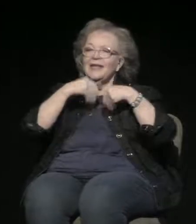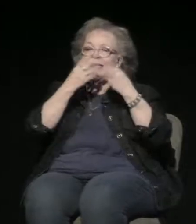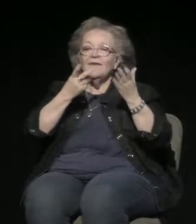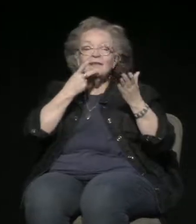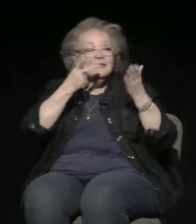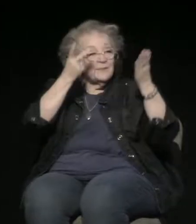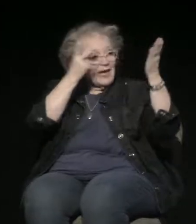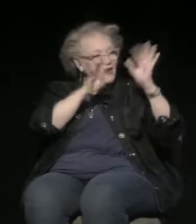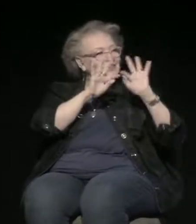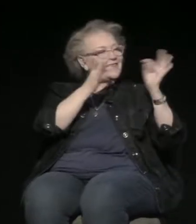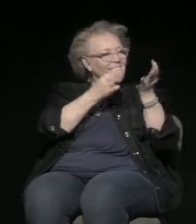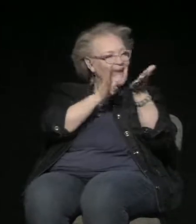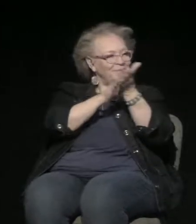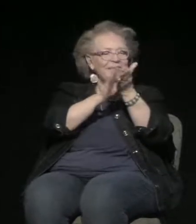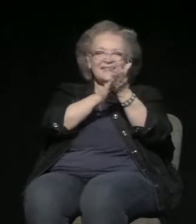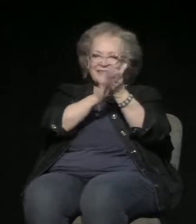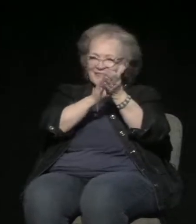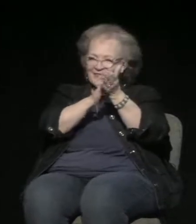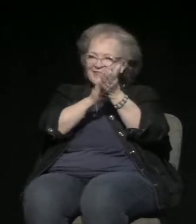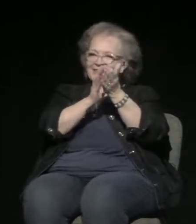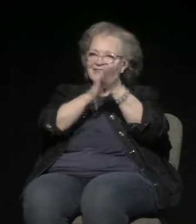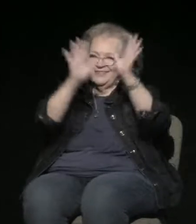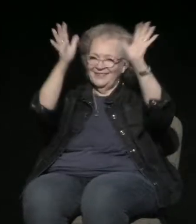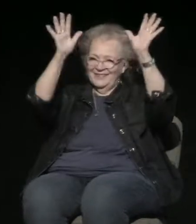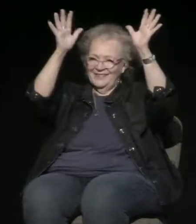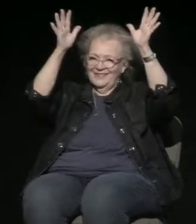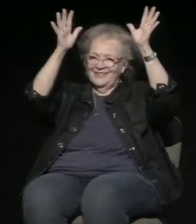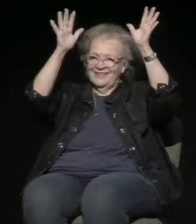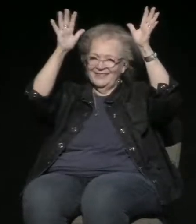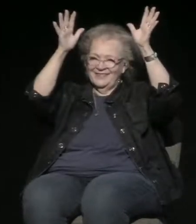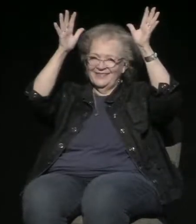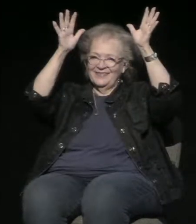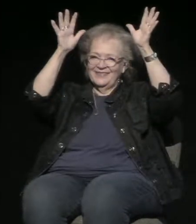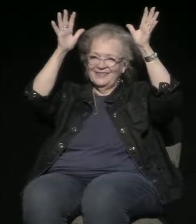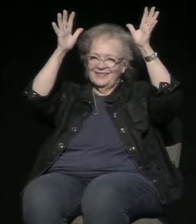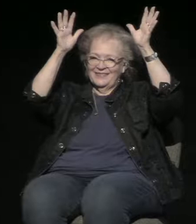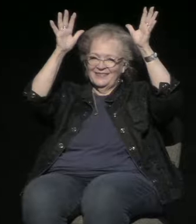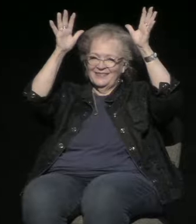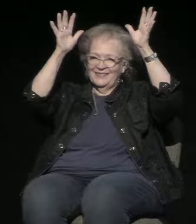parents And families A hand One more time Thank you Families